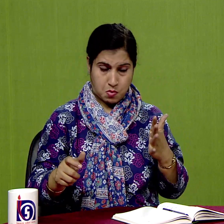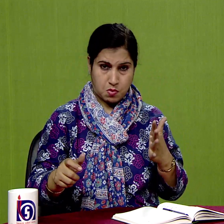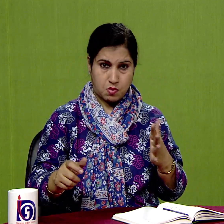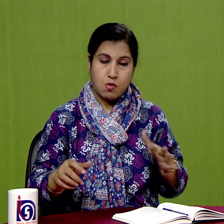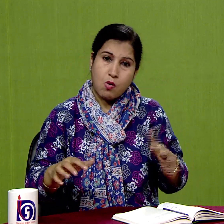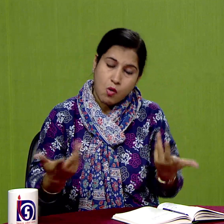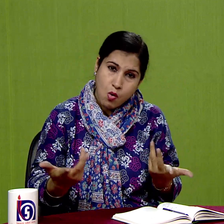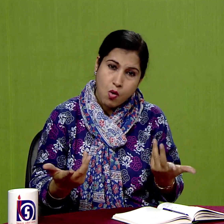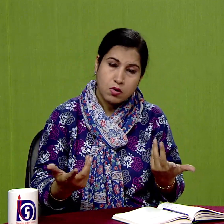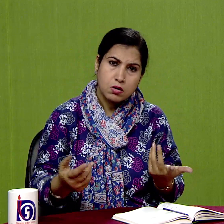or object